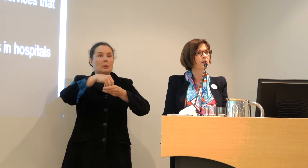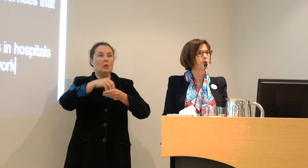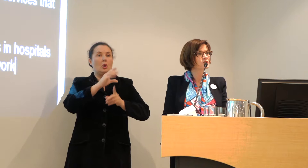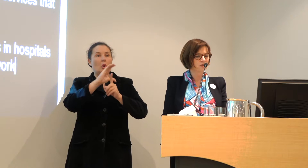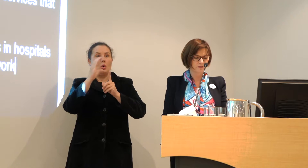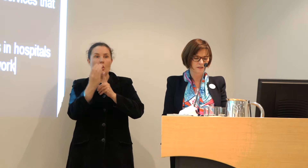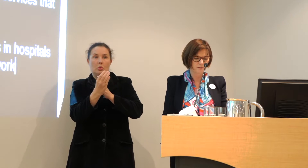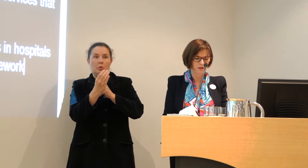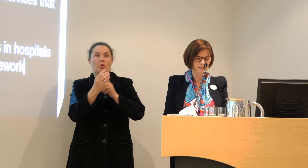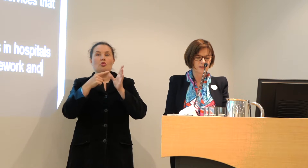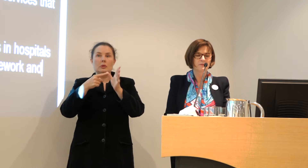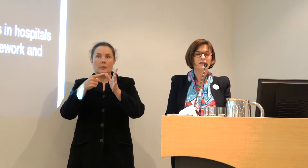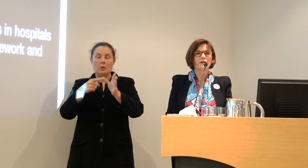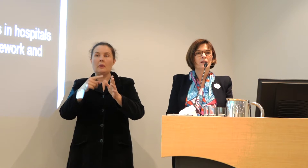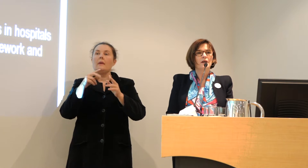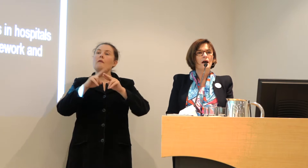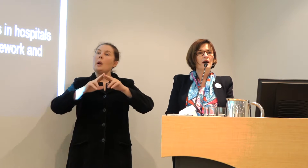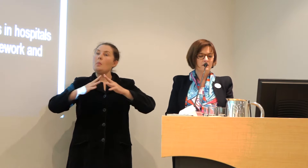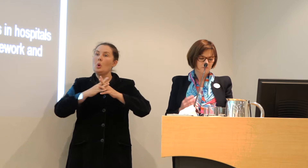and the Language Services Policy.